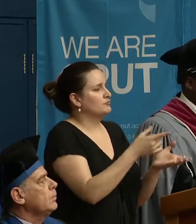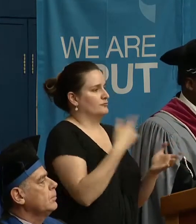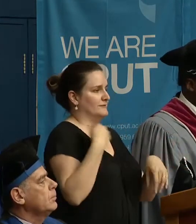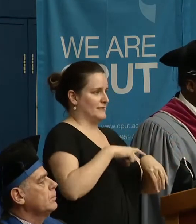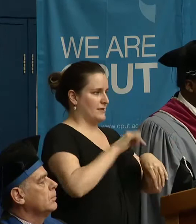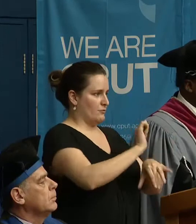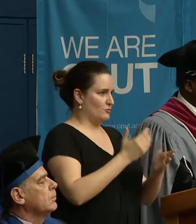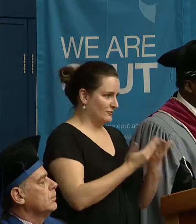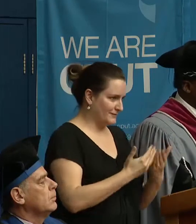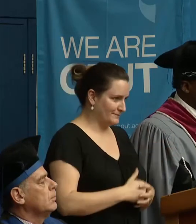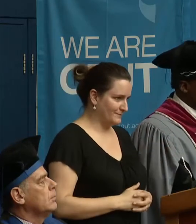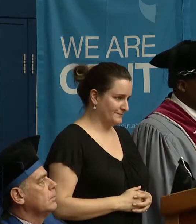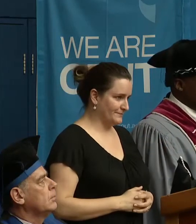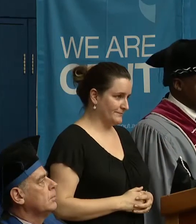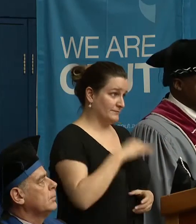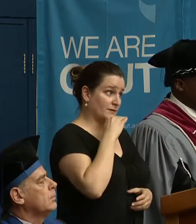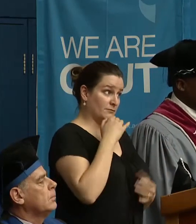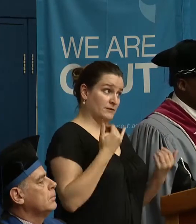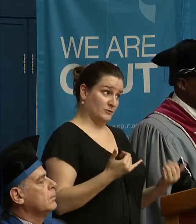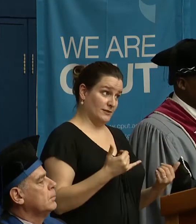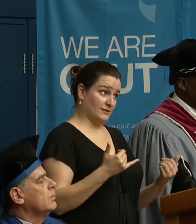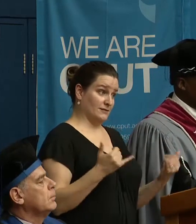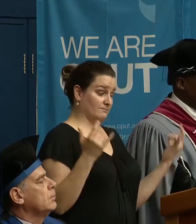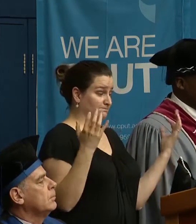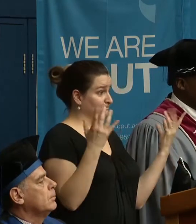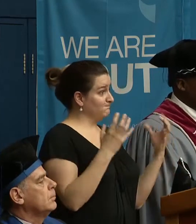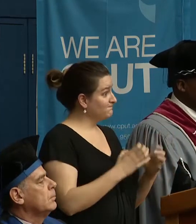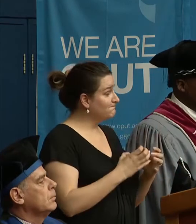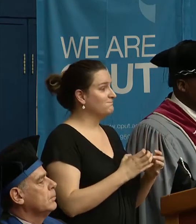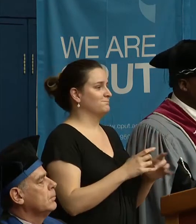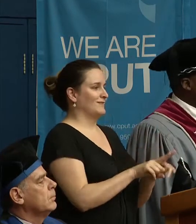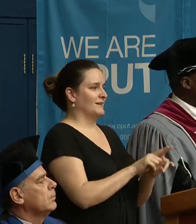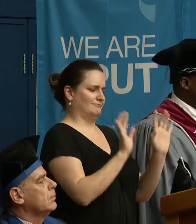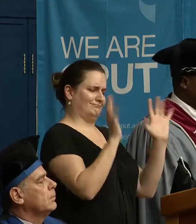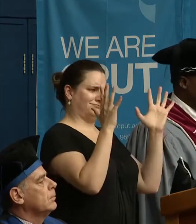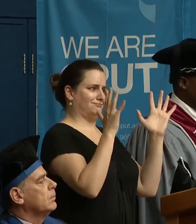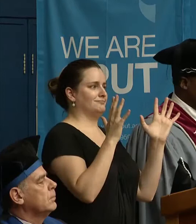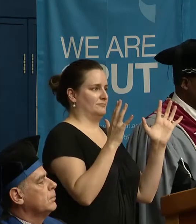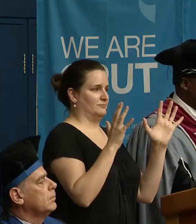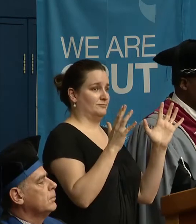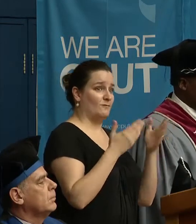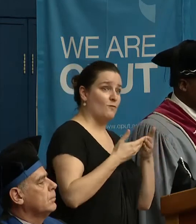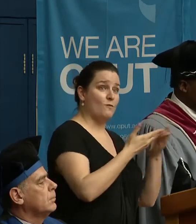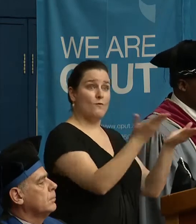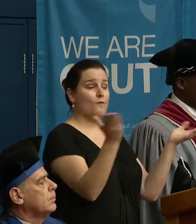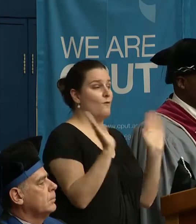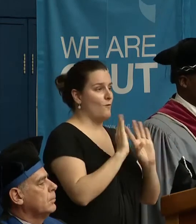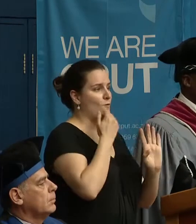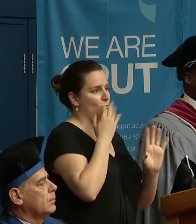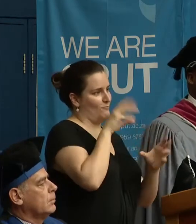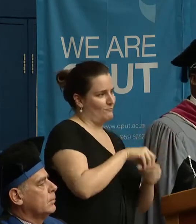study. So this ceremony represents a celebration of a collective efforts of all